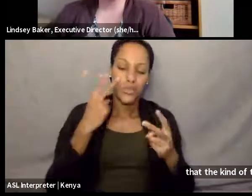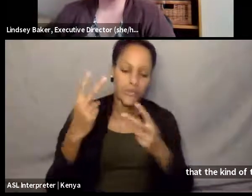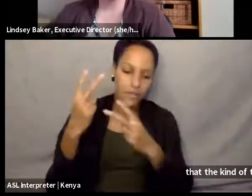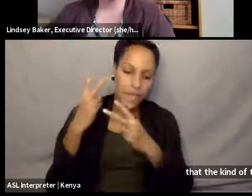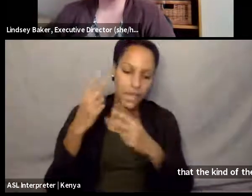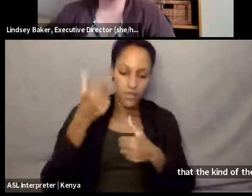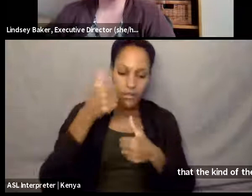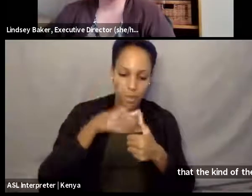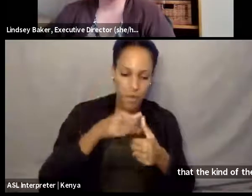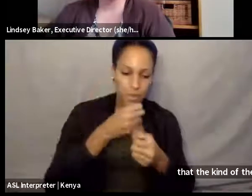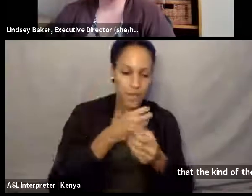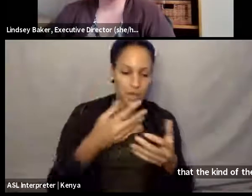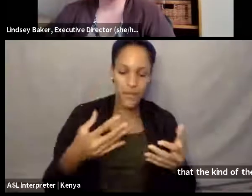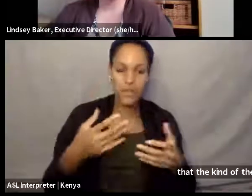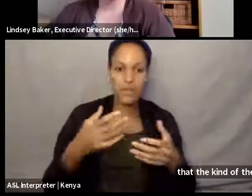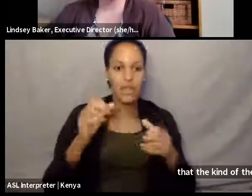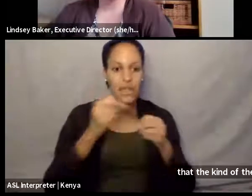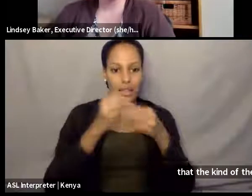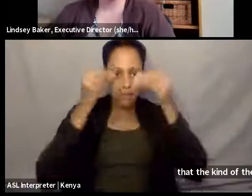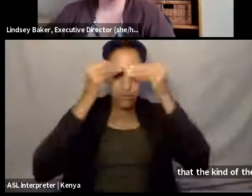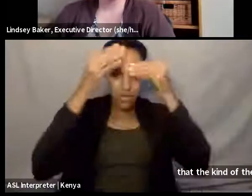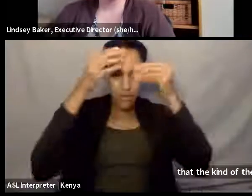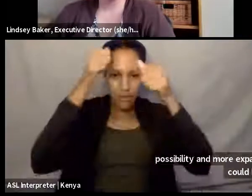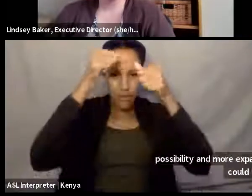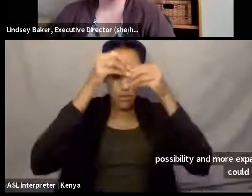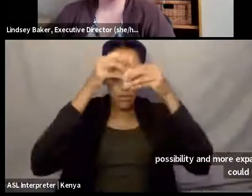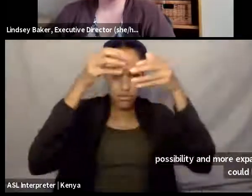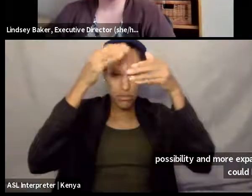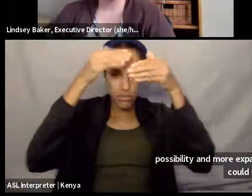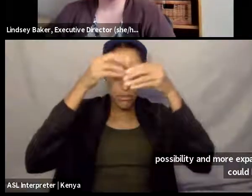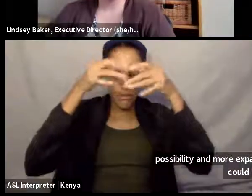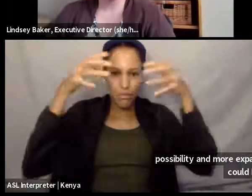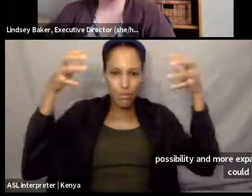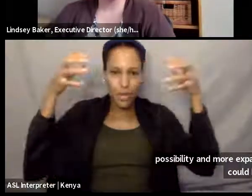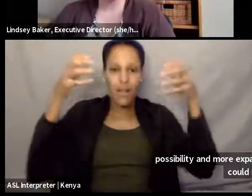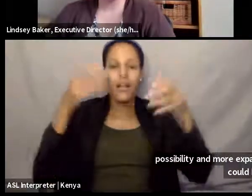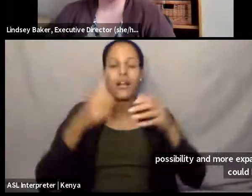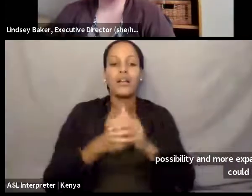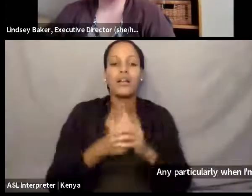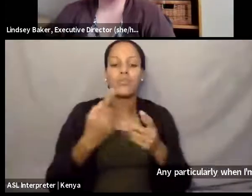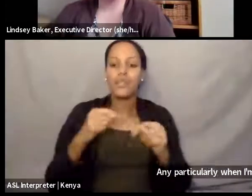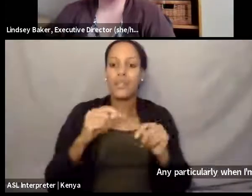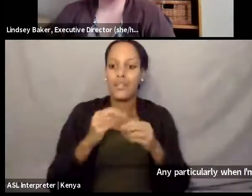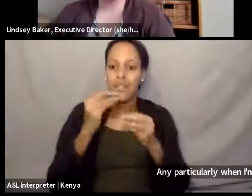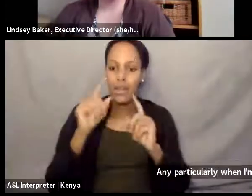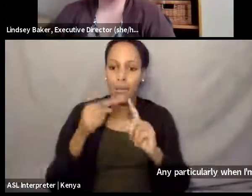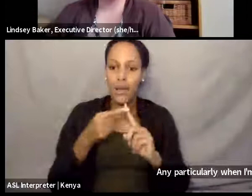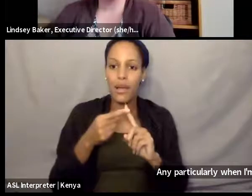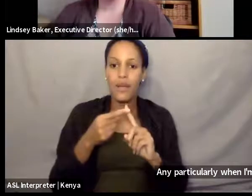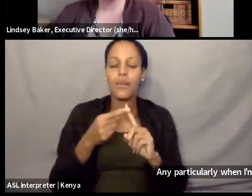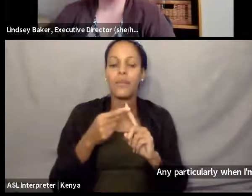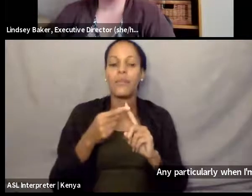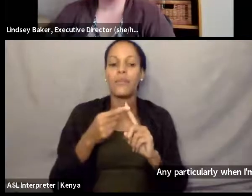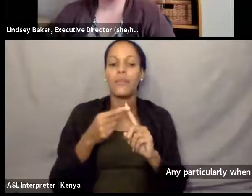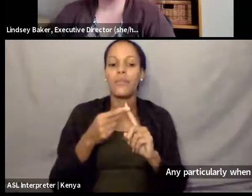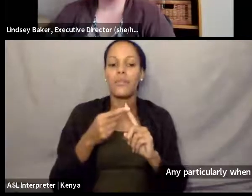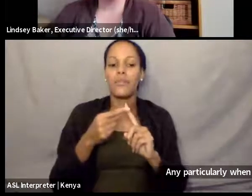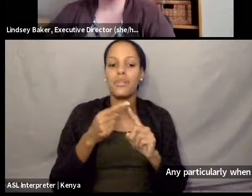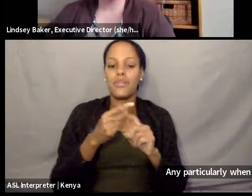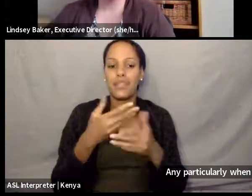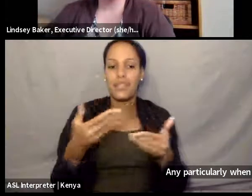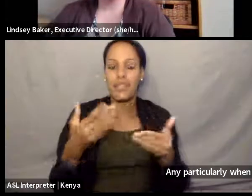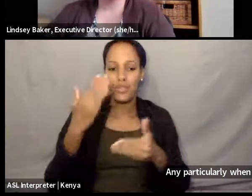expansive understanding of like what could have happened. Maybe particularly when I'm thinking of things that, like if I'm talking about my dad,